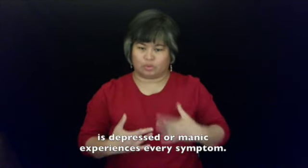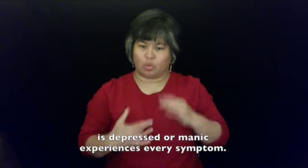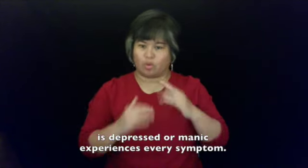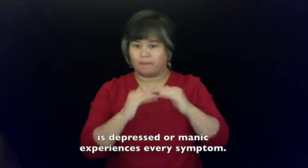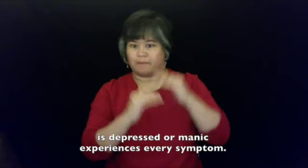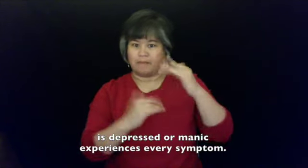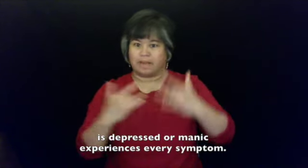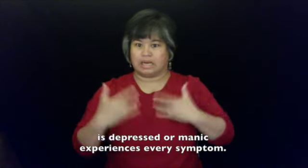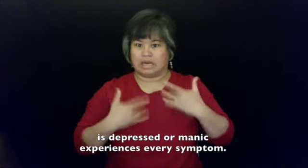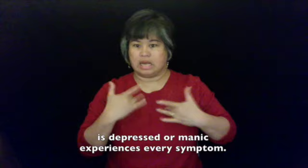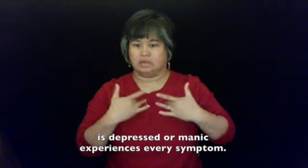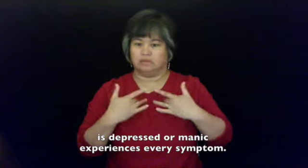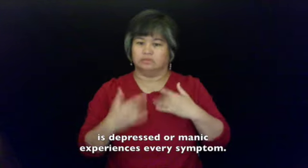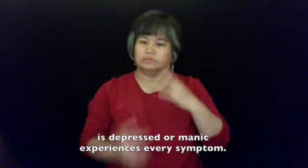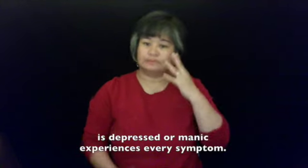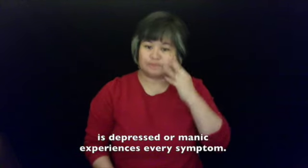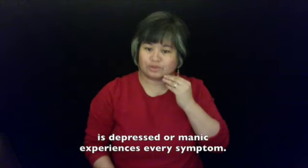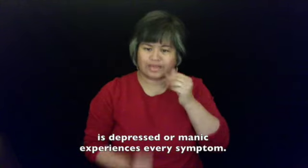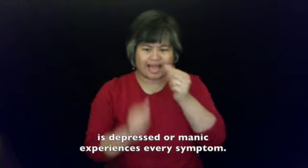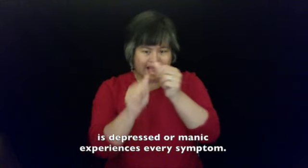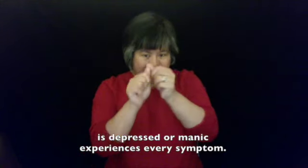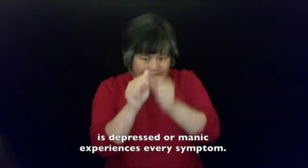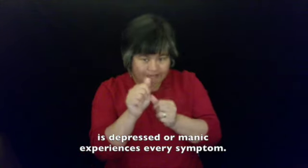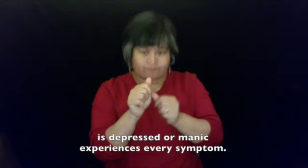is depressed or manic experiences every symptom.